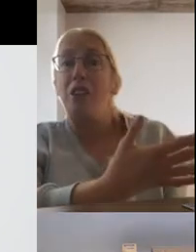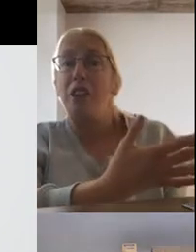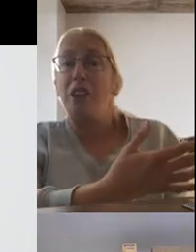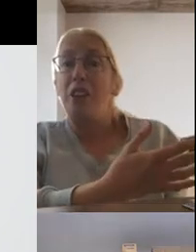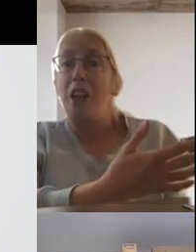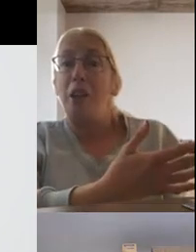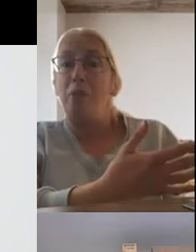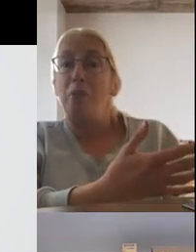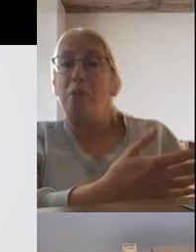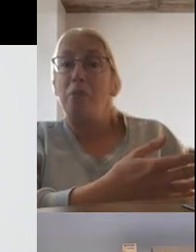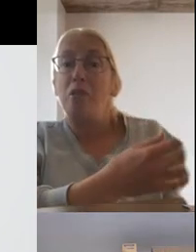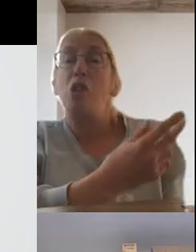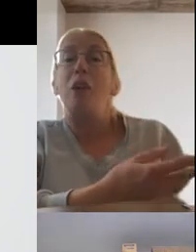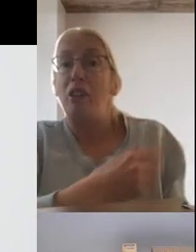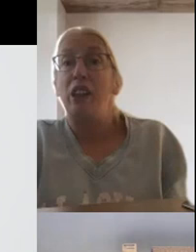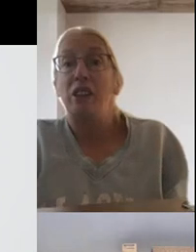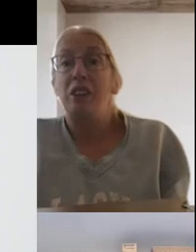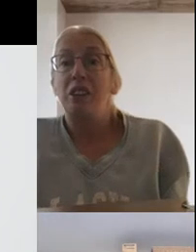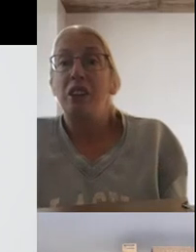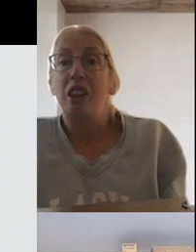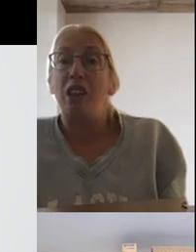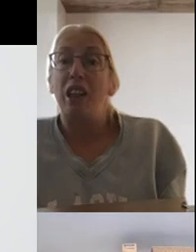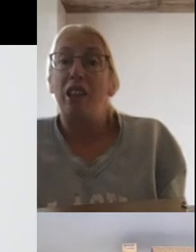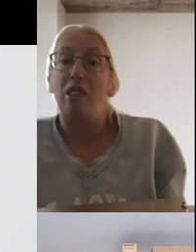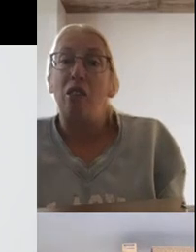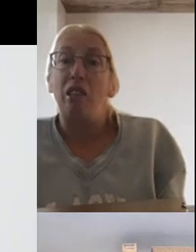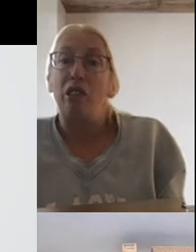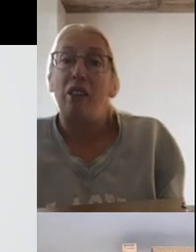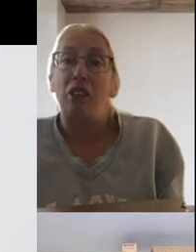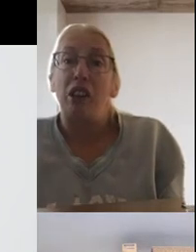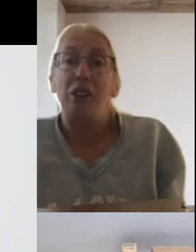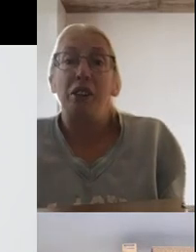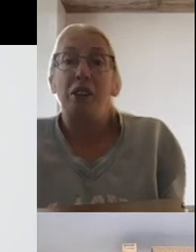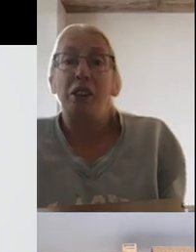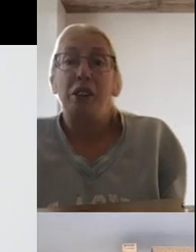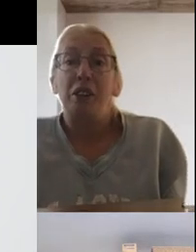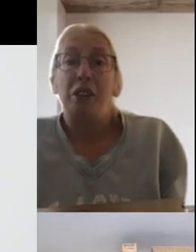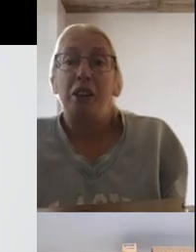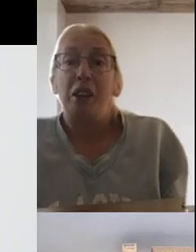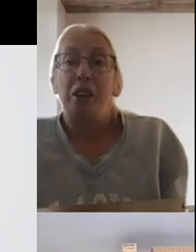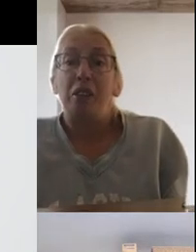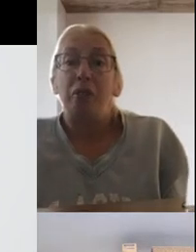extra to offer a child who's looked after.